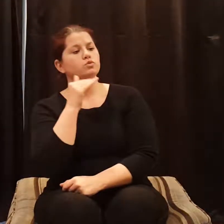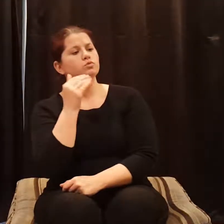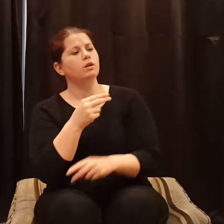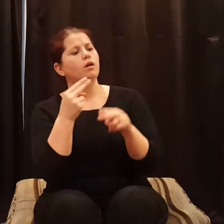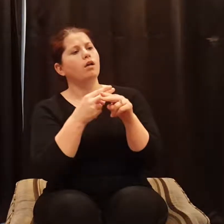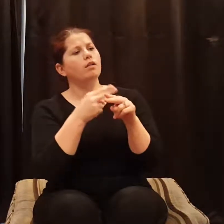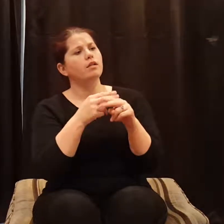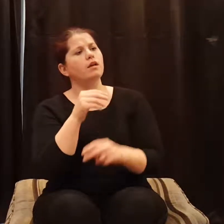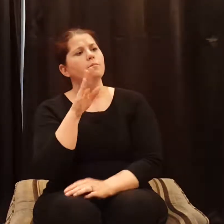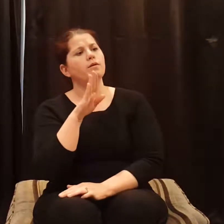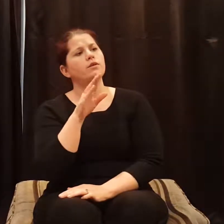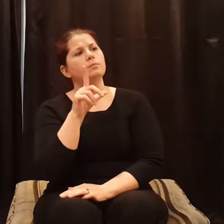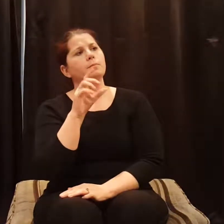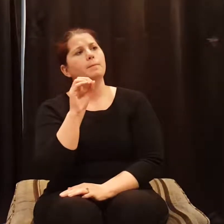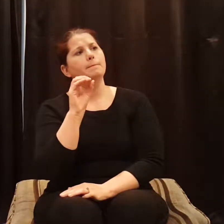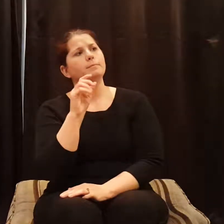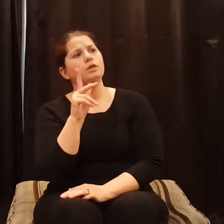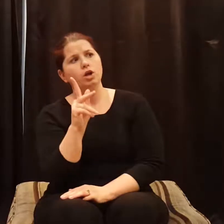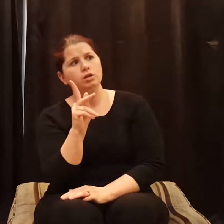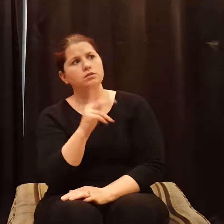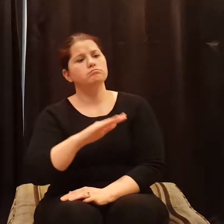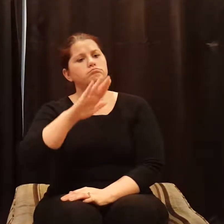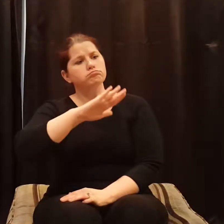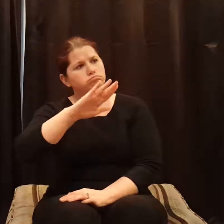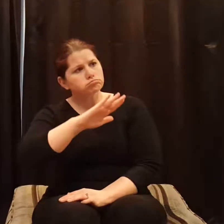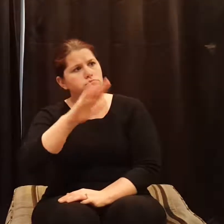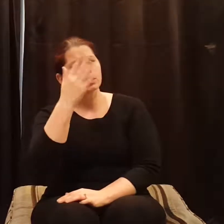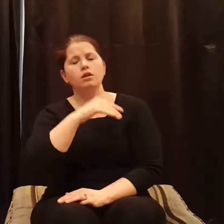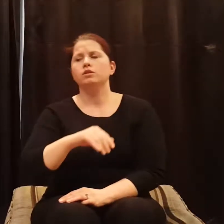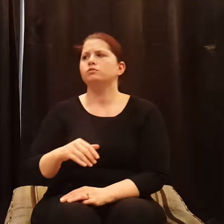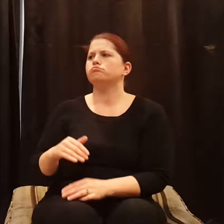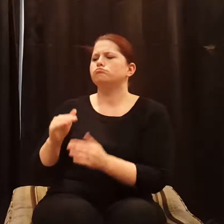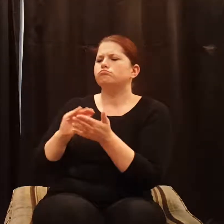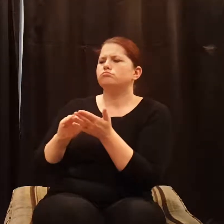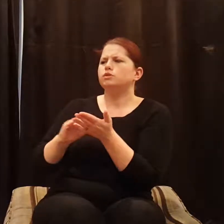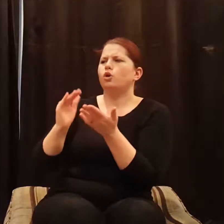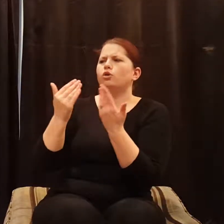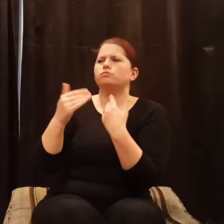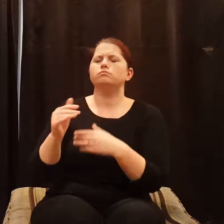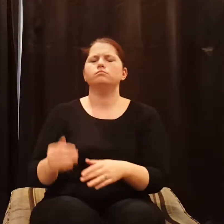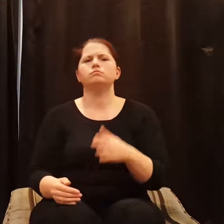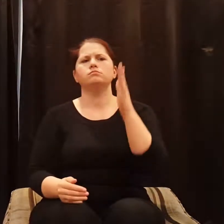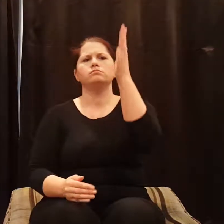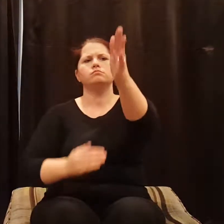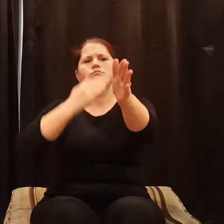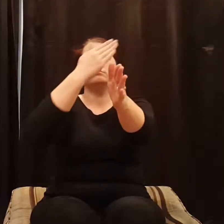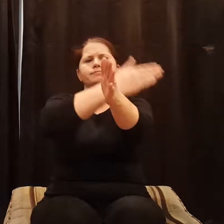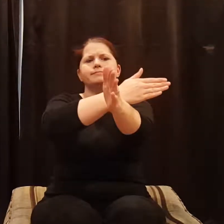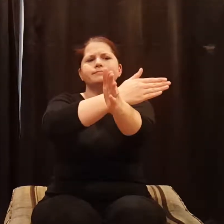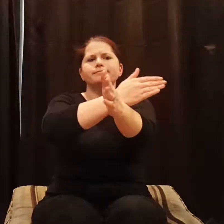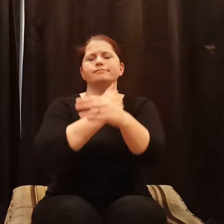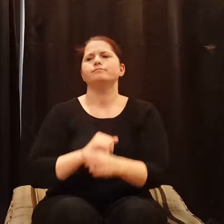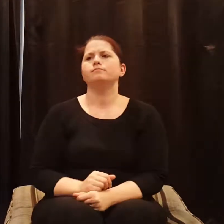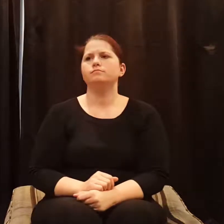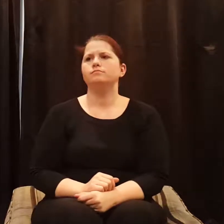you say, I'm sorry, well, this is Oak Street, that's Elm Street. This is 26th, that's 27th. He says, okay, but what is the name of that block?